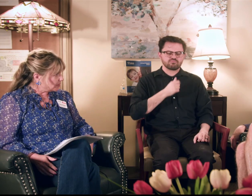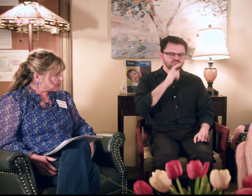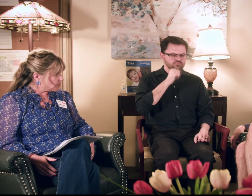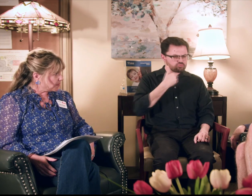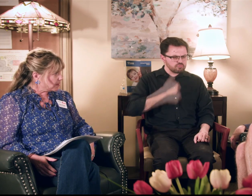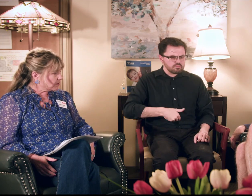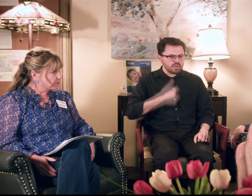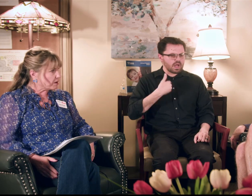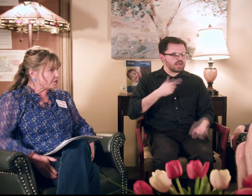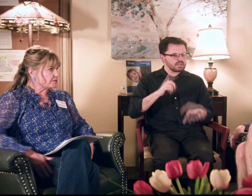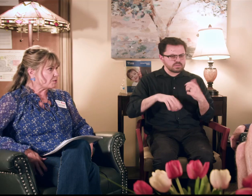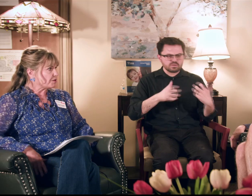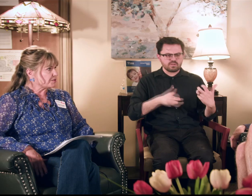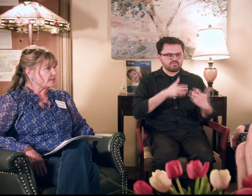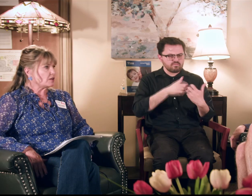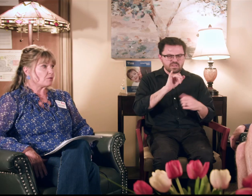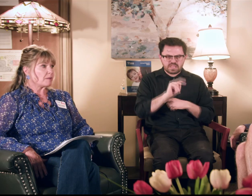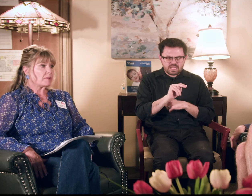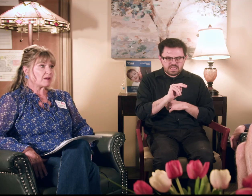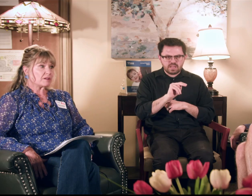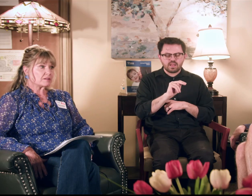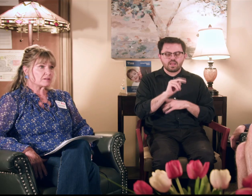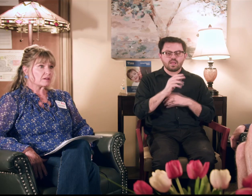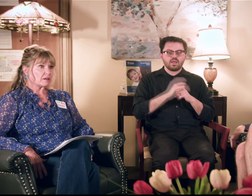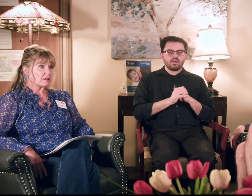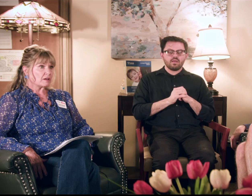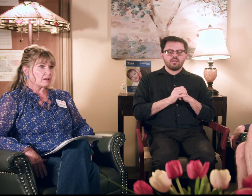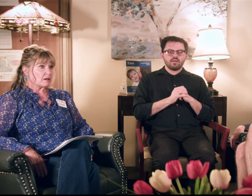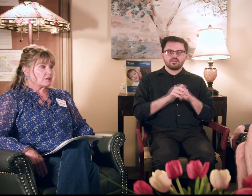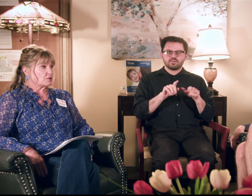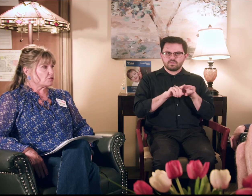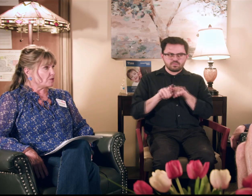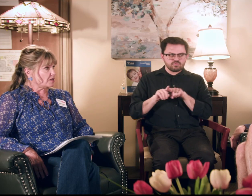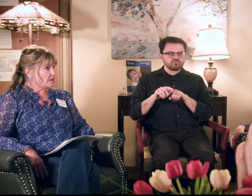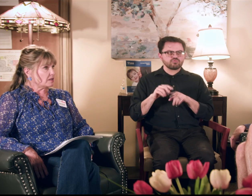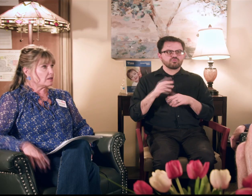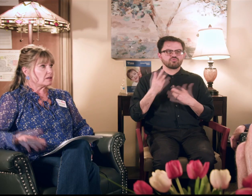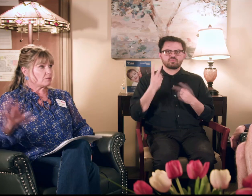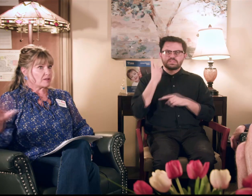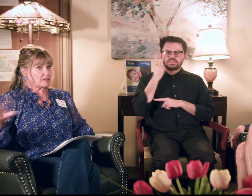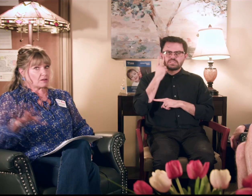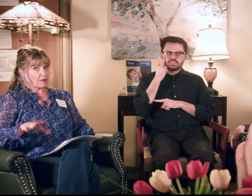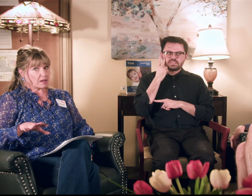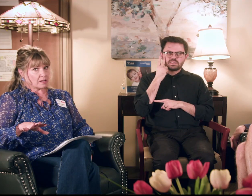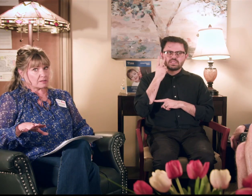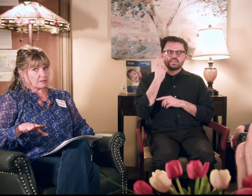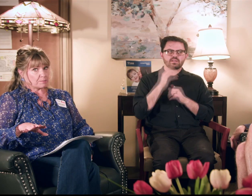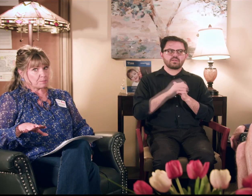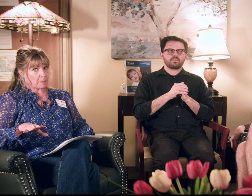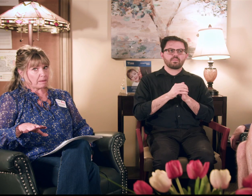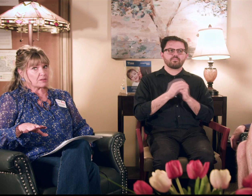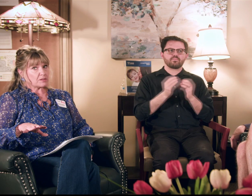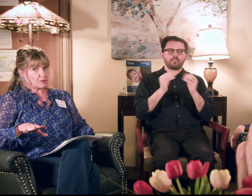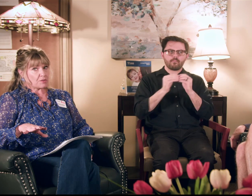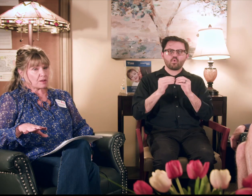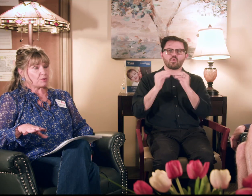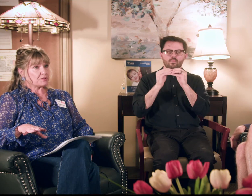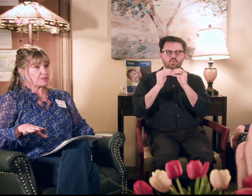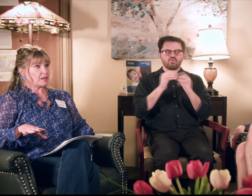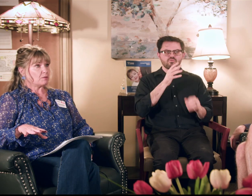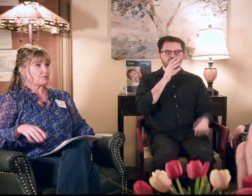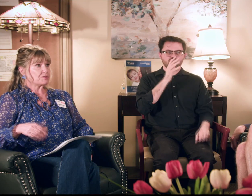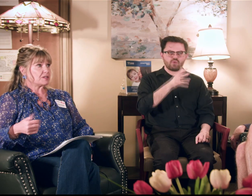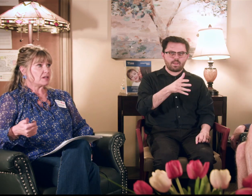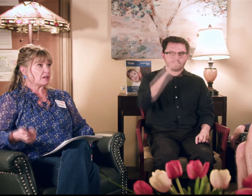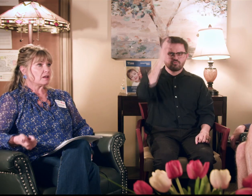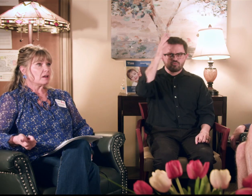for community as one thing. We also are seeing grandparents trending, raising their grandkids. That's a new